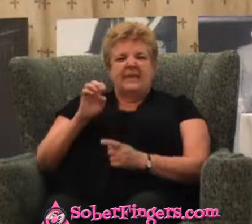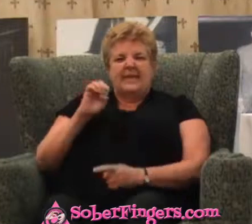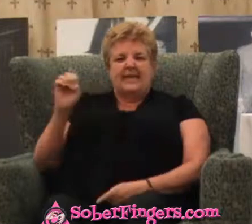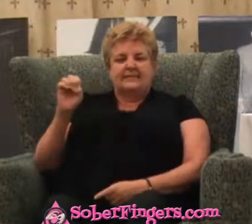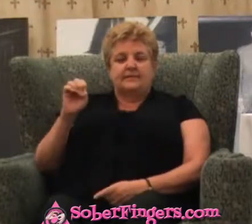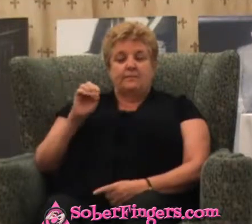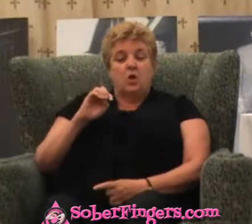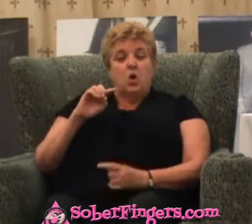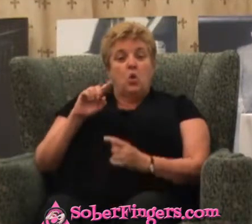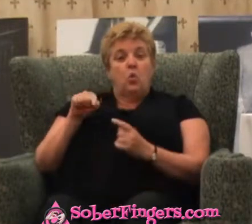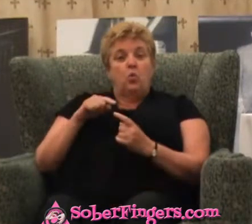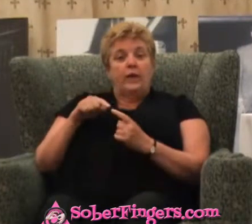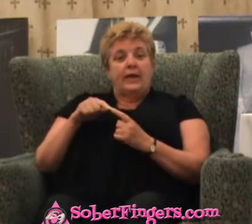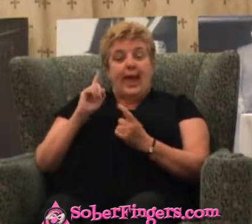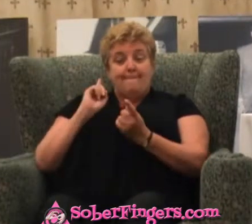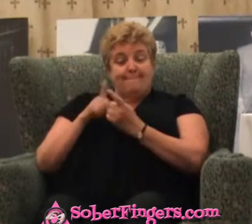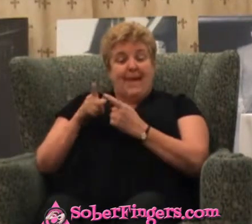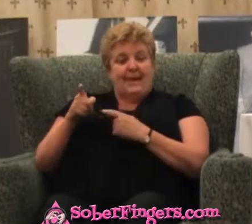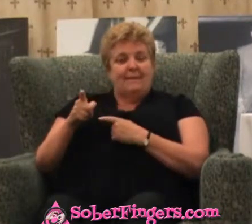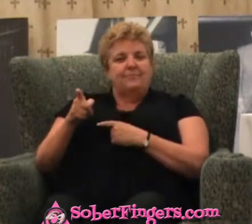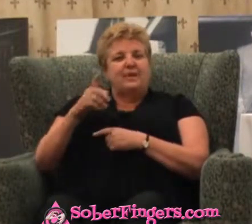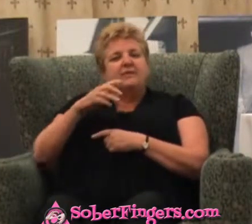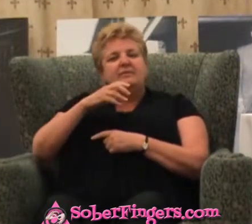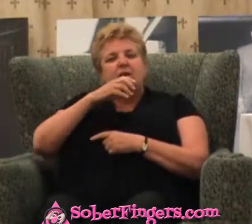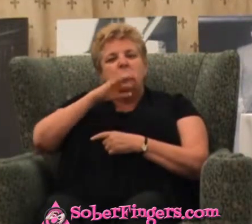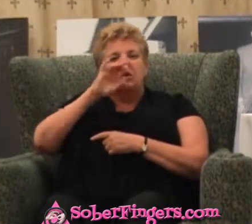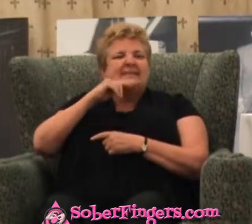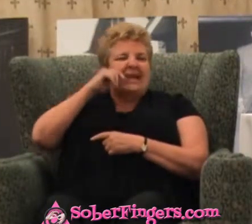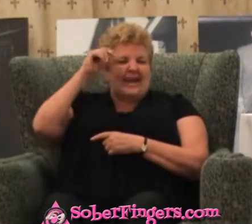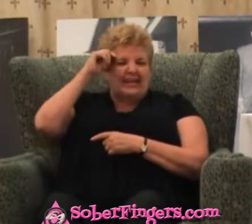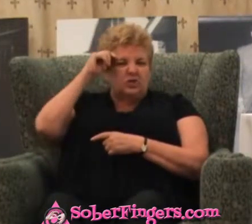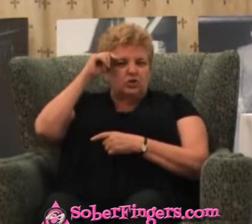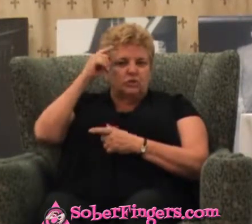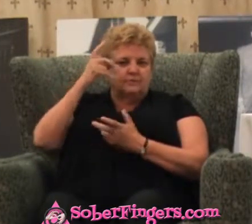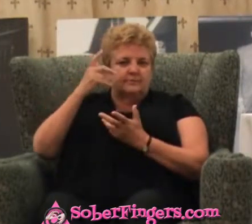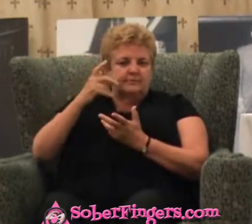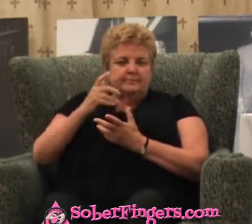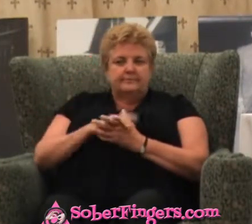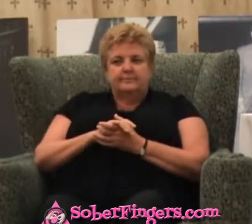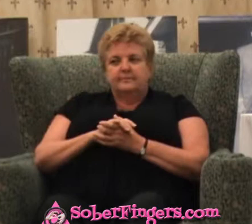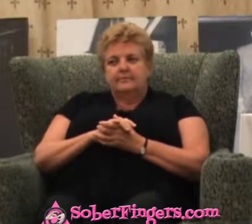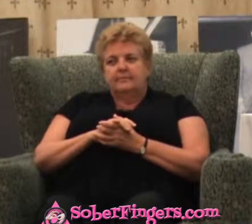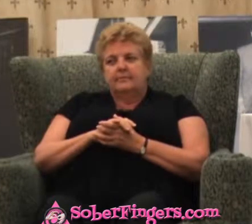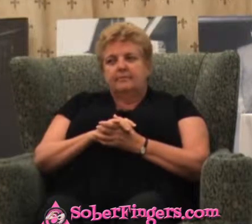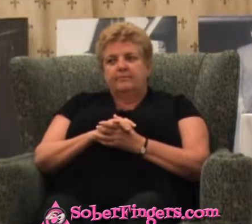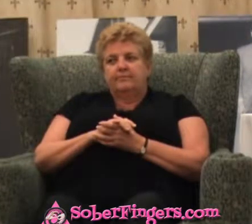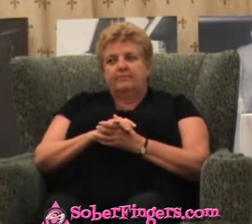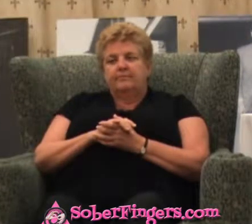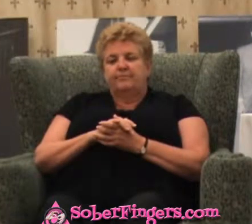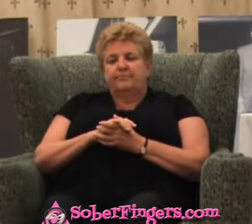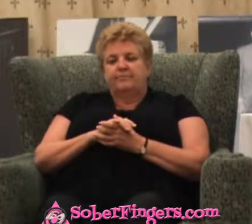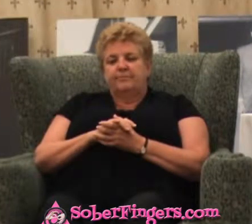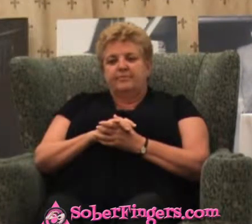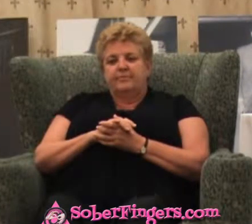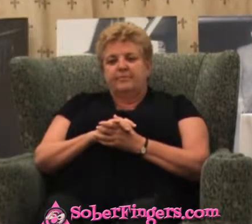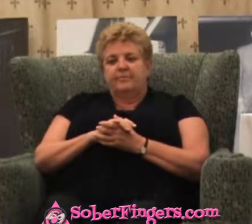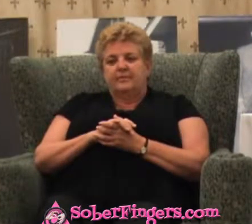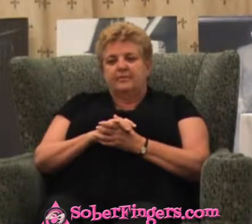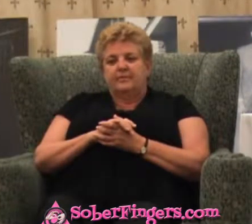They were late teenagers, disrespectful as normal teenagers are, and they called and they were going to come and visit us for a couple of weeks,